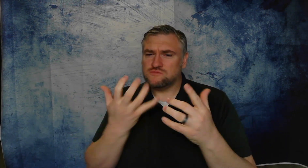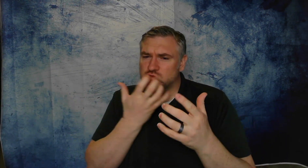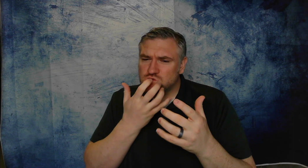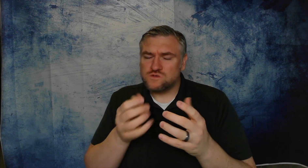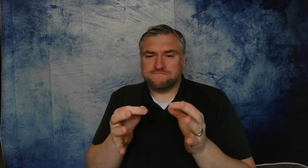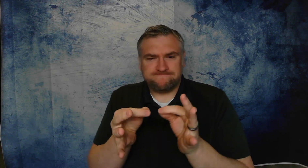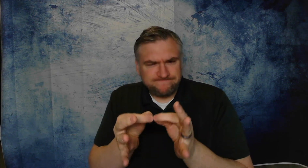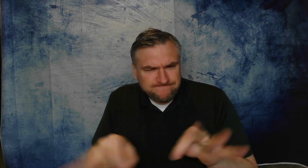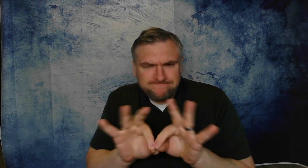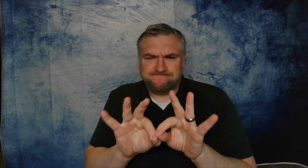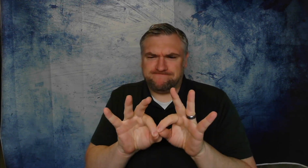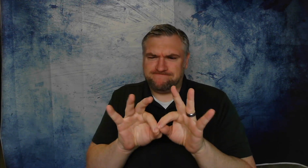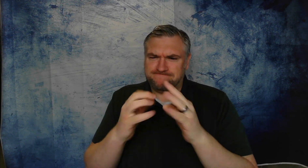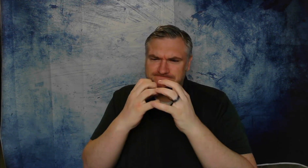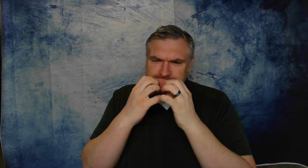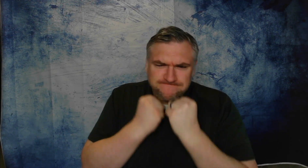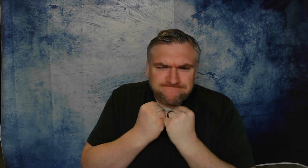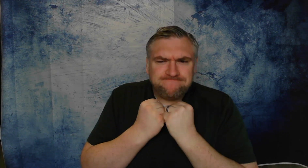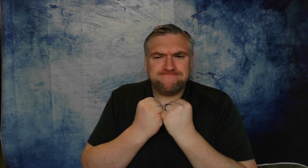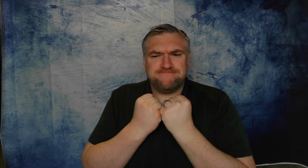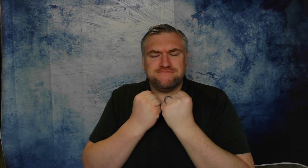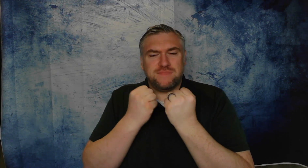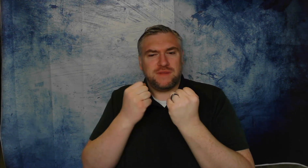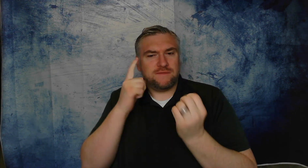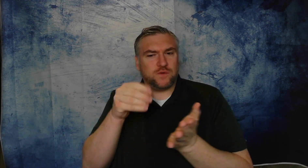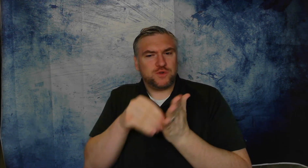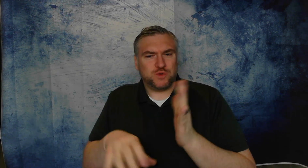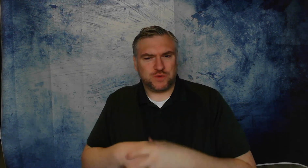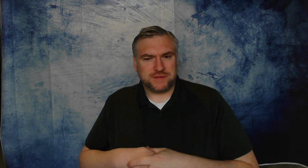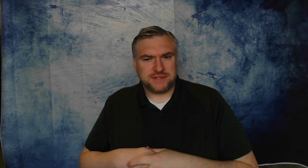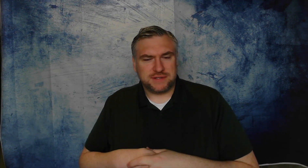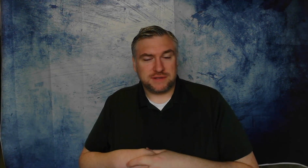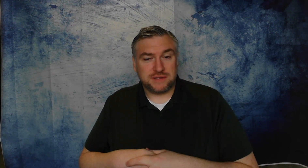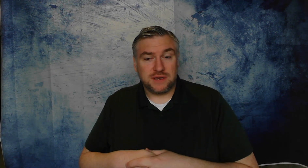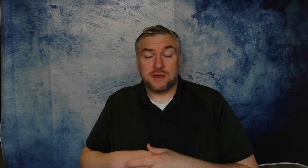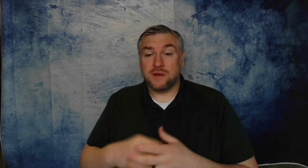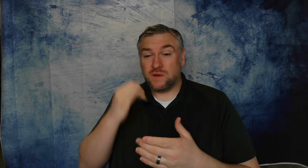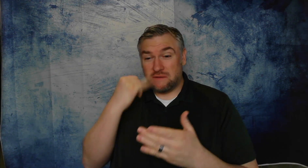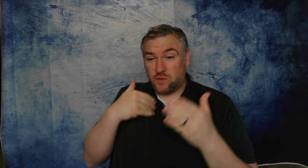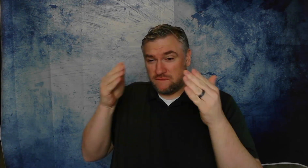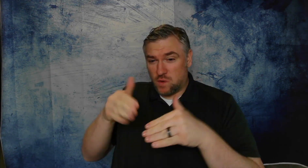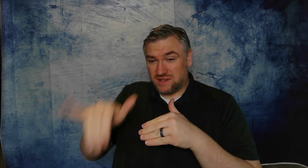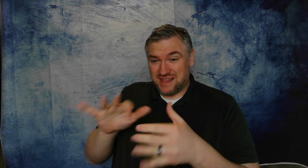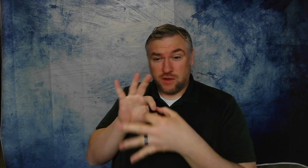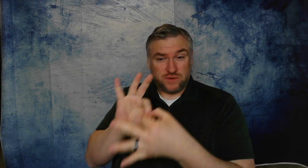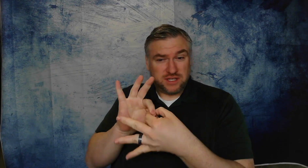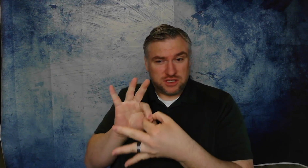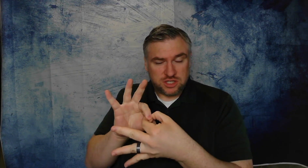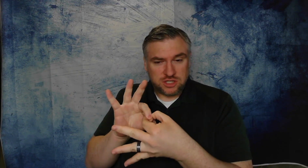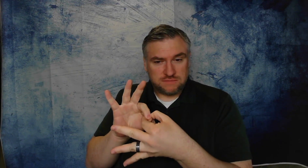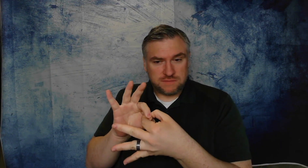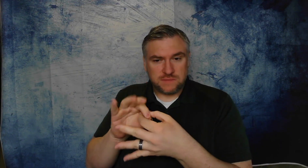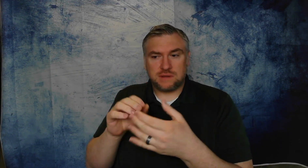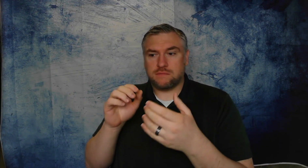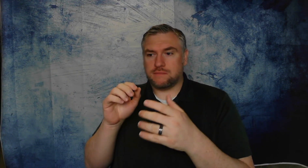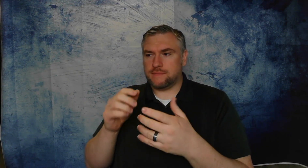All of us can agree that language is so important, so vital, so valuable for students. If we want to focus on that part